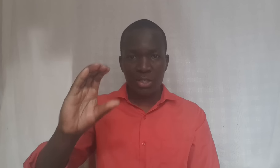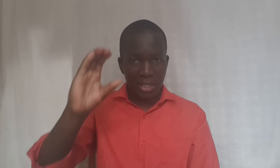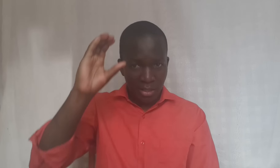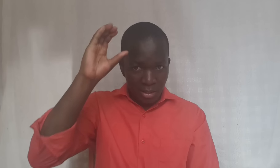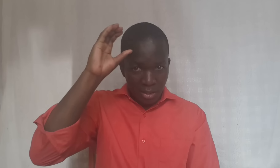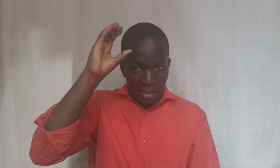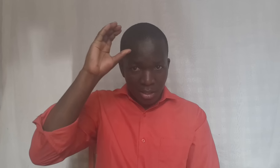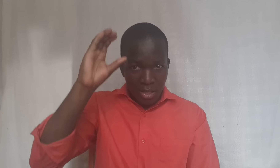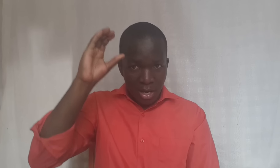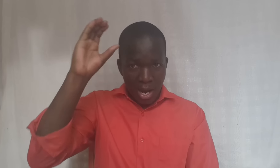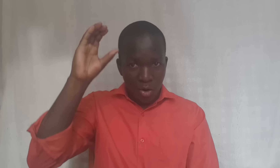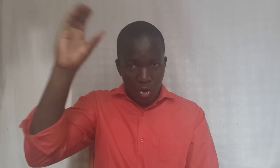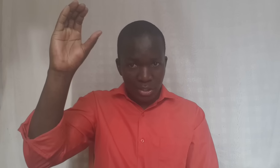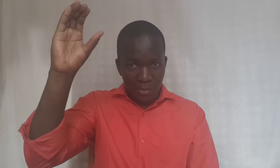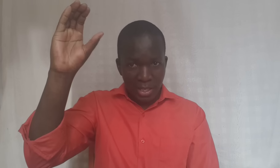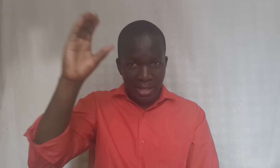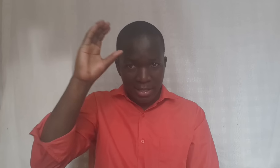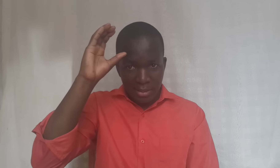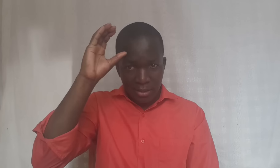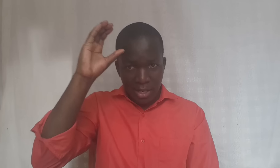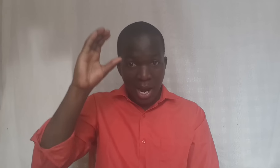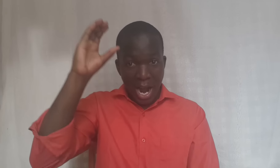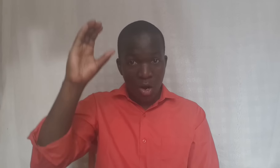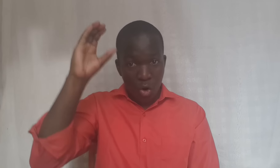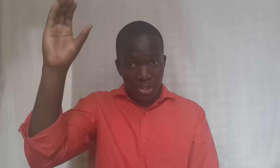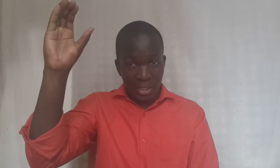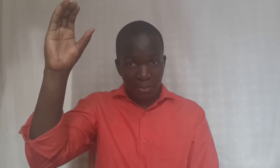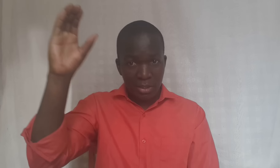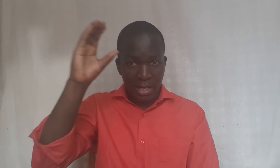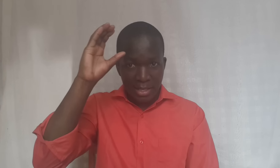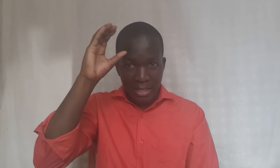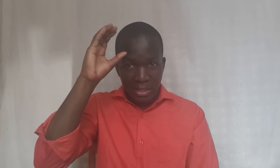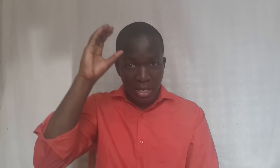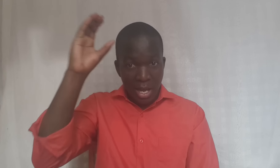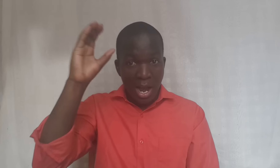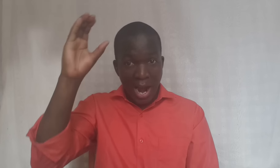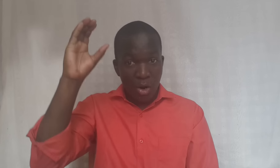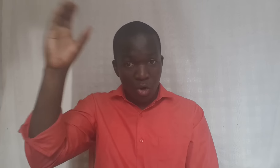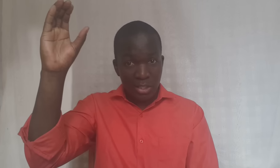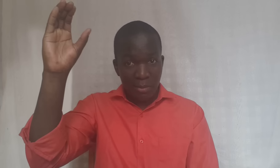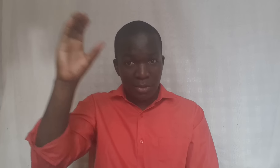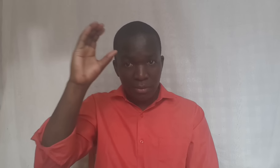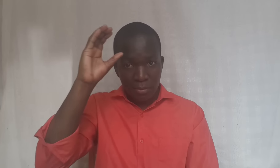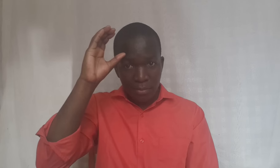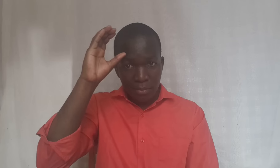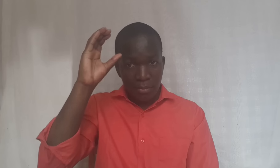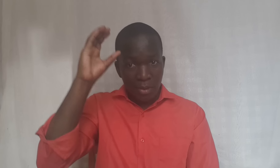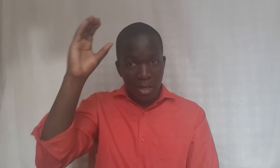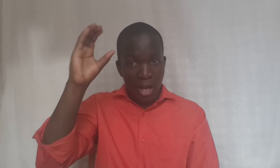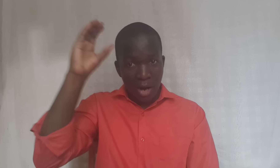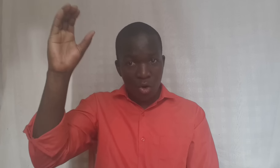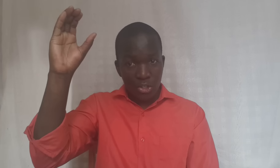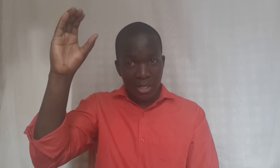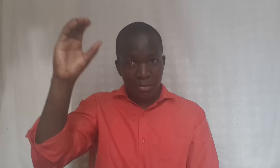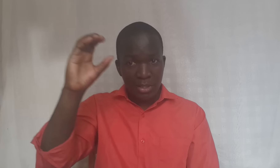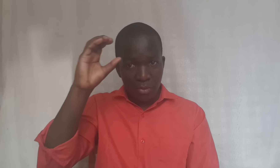see a concept like that. A concept like that. A concept. A concept. We